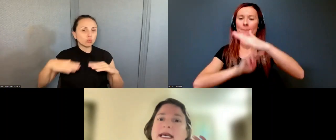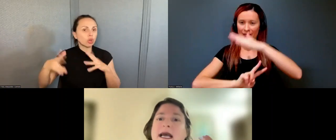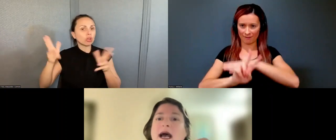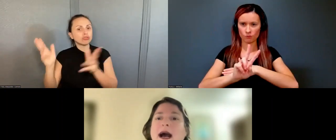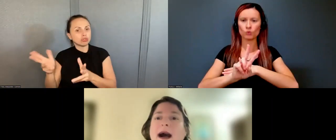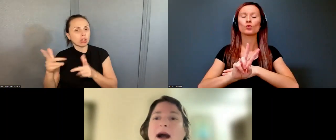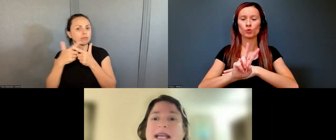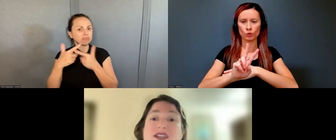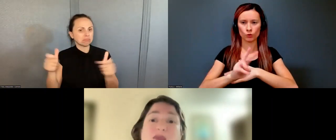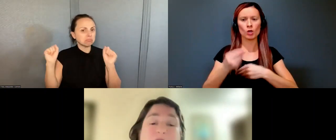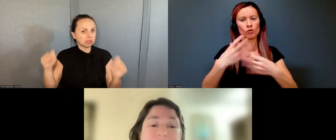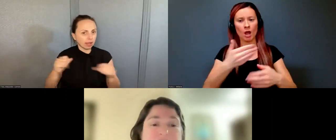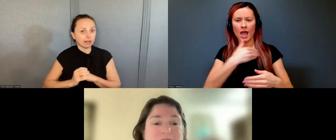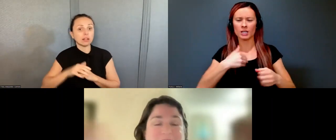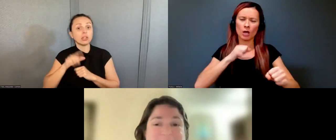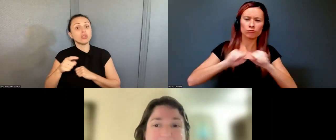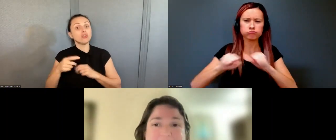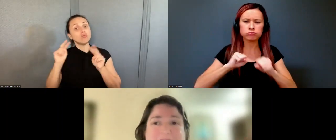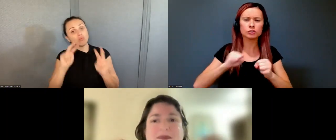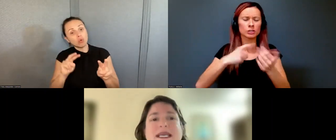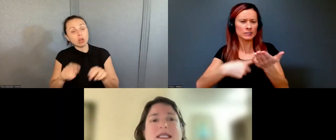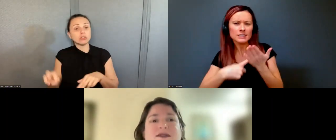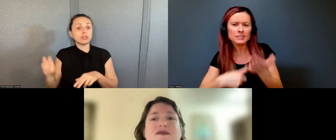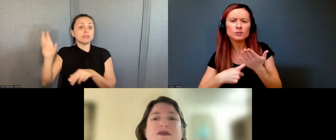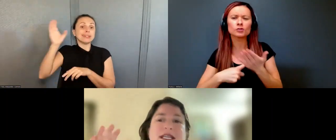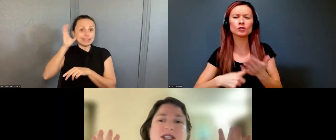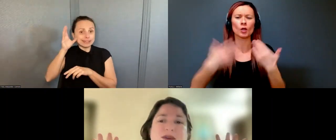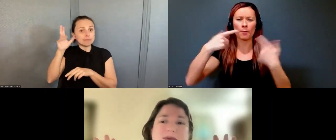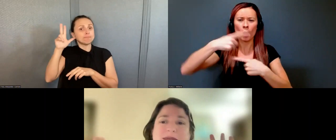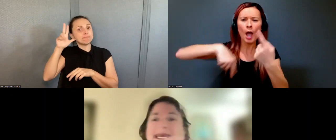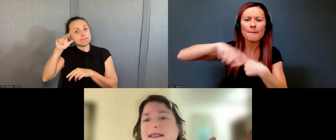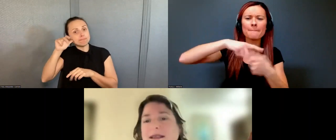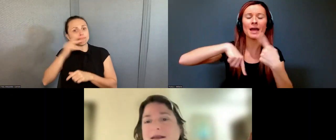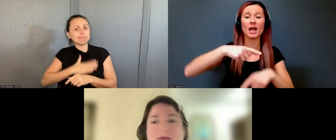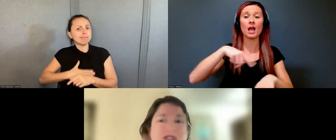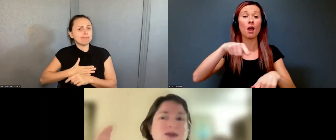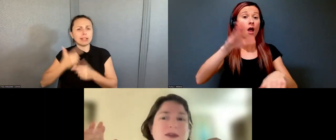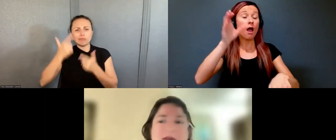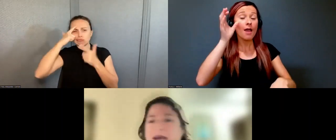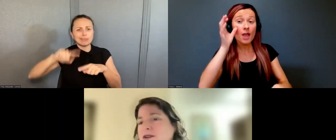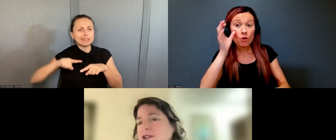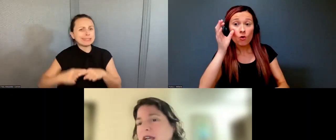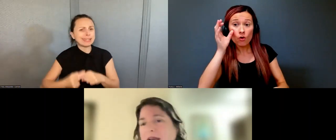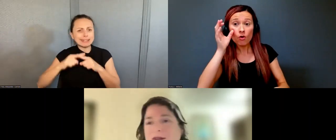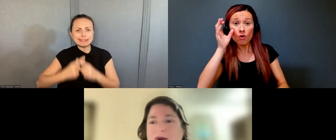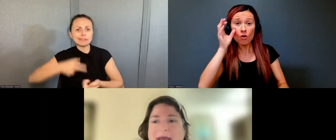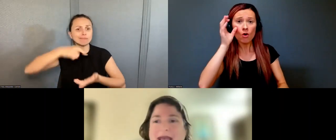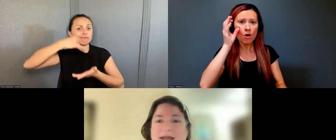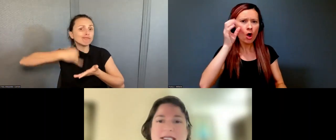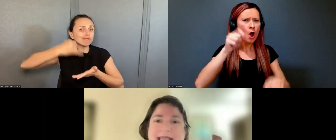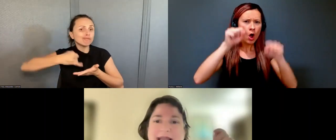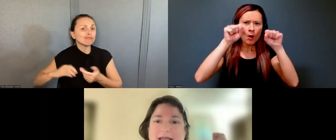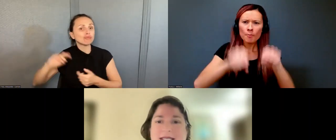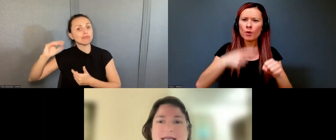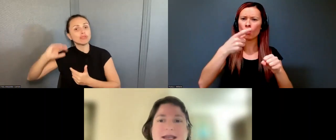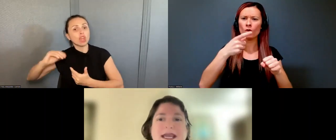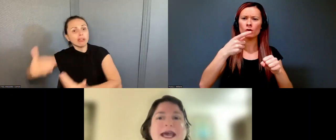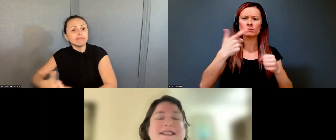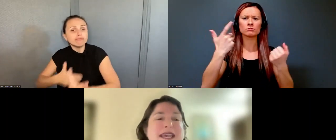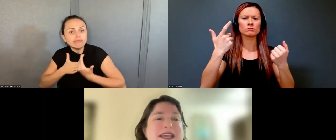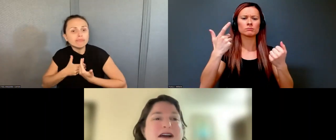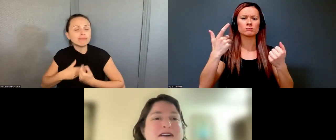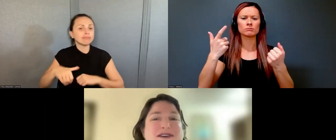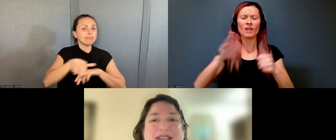chat. As you watch or listen today, please feel free to knit, doodle, cuddle your child or a pet, snack as